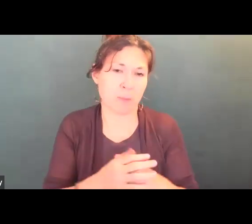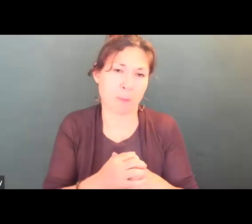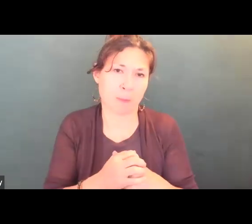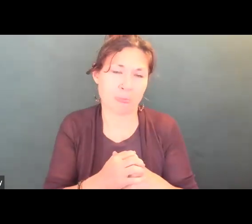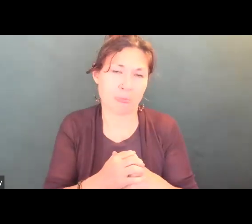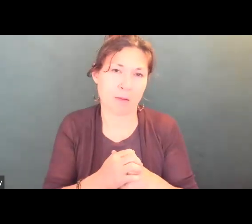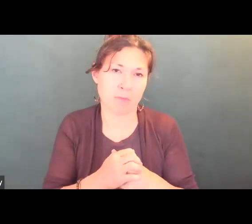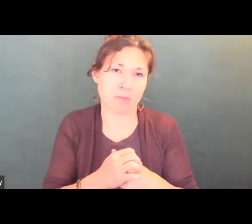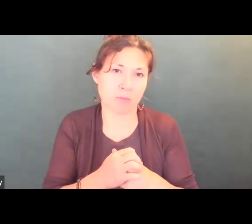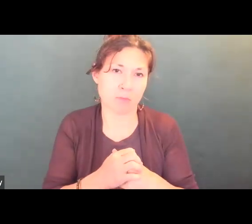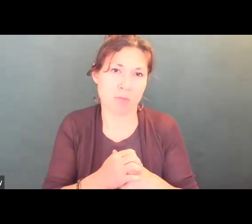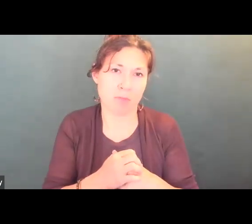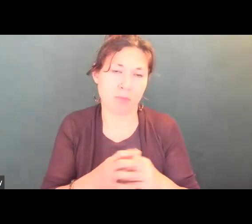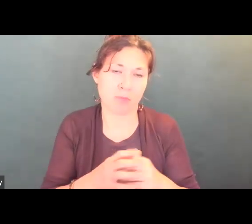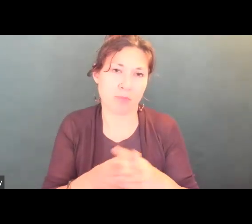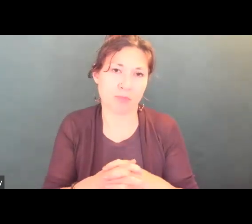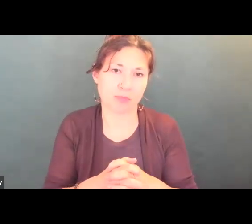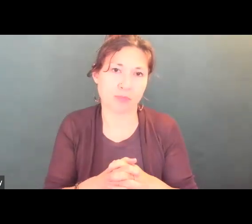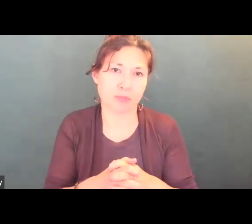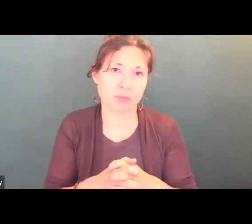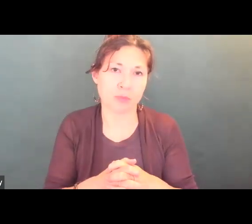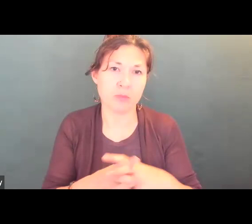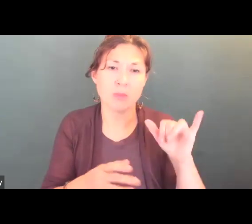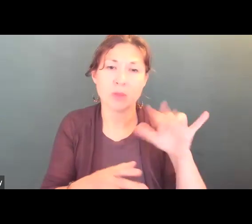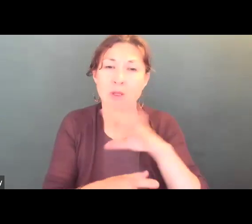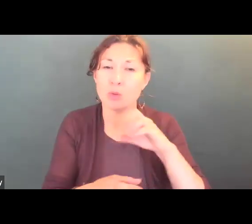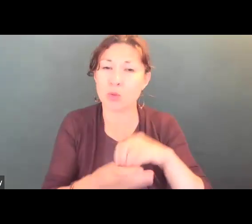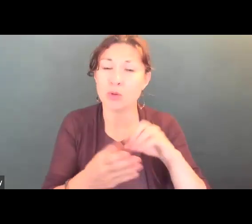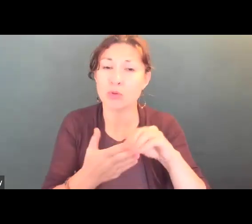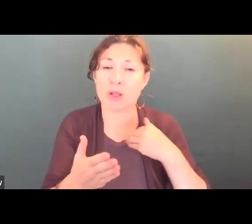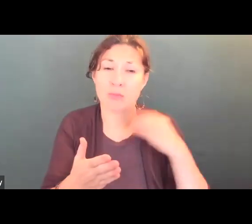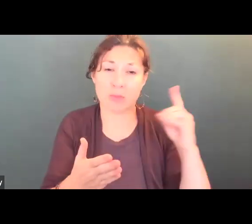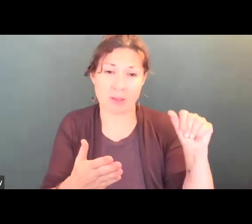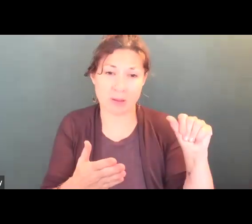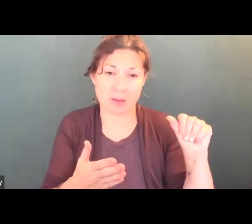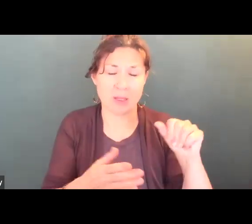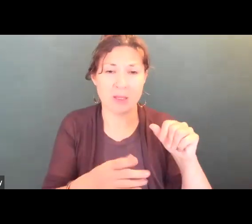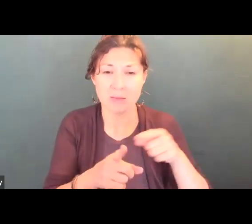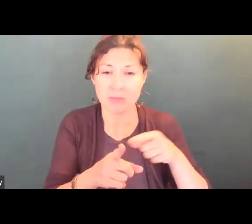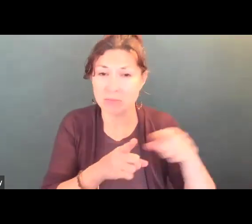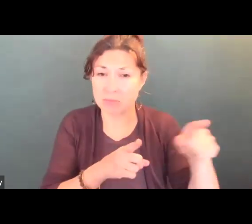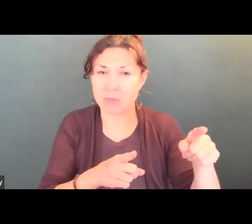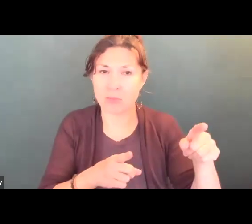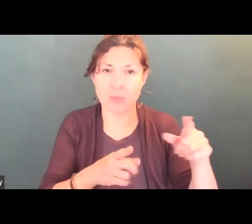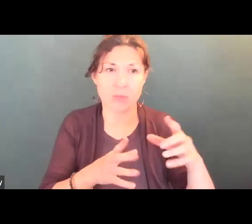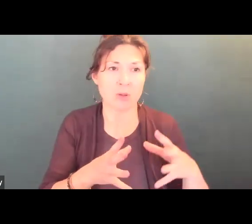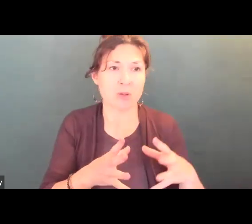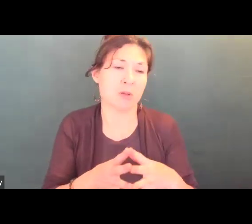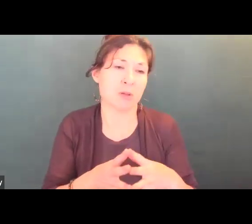another angle to that: the students with disability, particularly the kind of